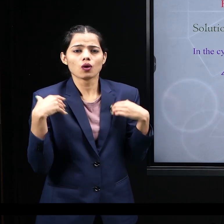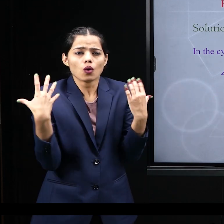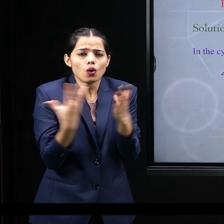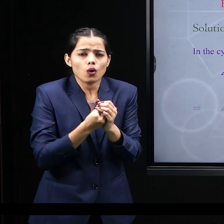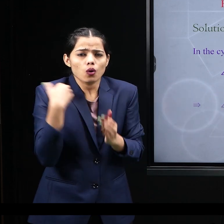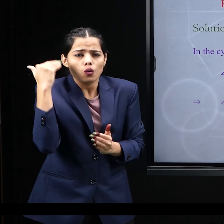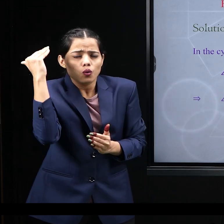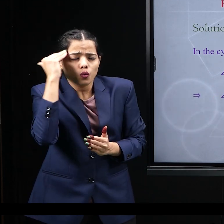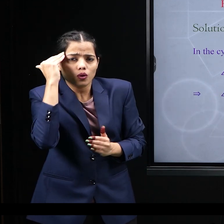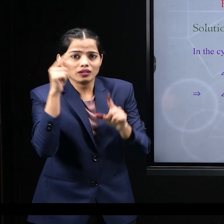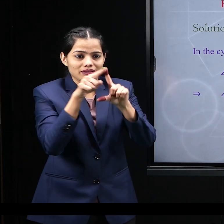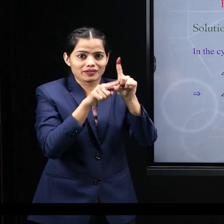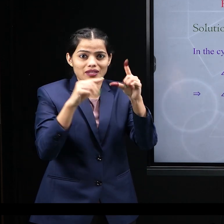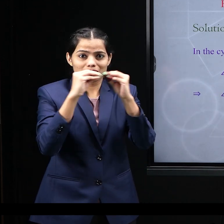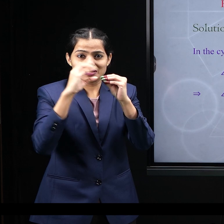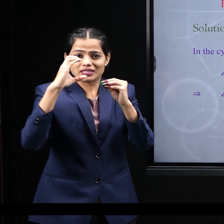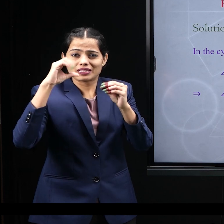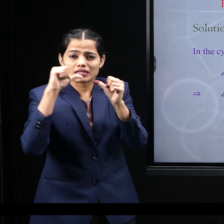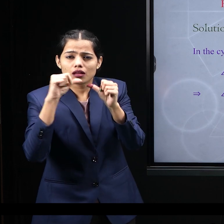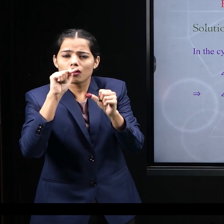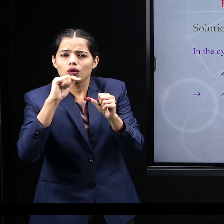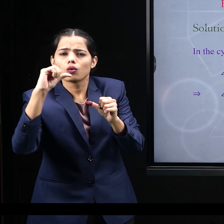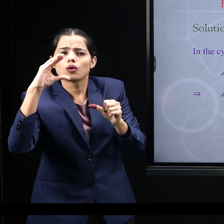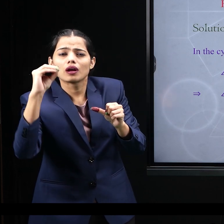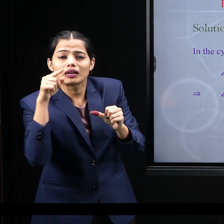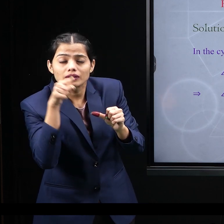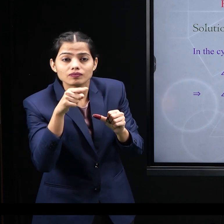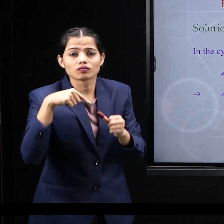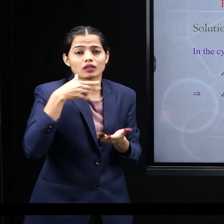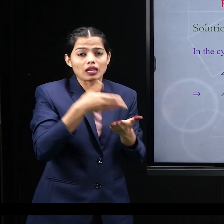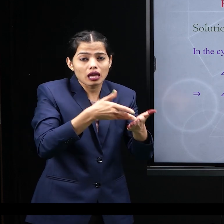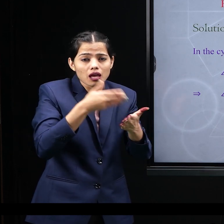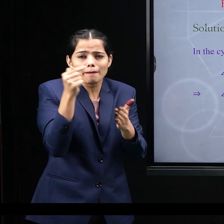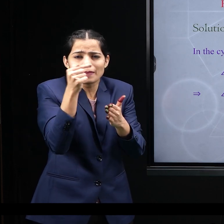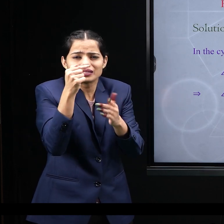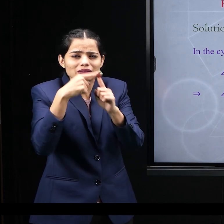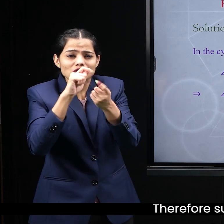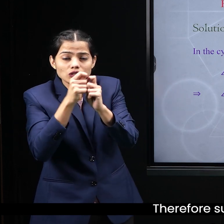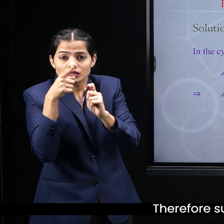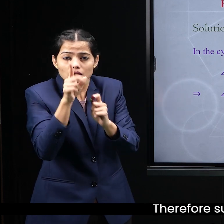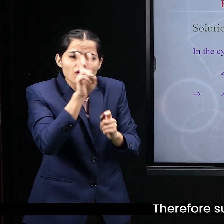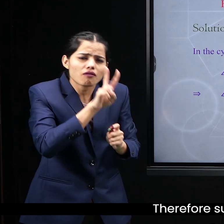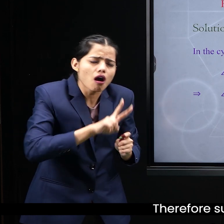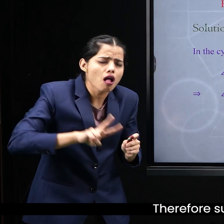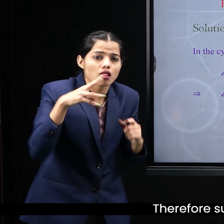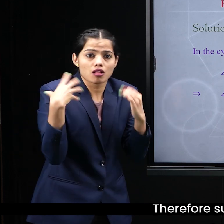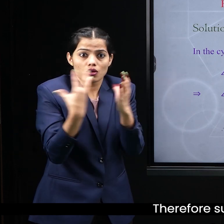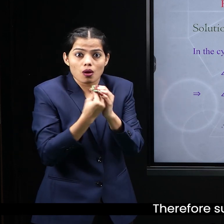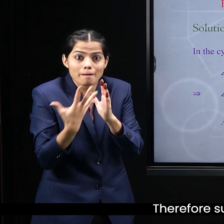We know that angle BCA is equal to 90 degrees. Therefore, substitute all